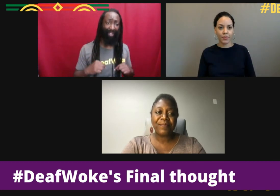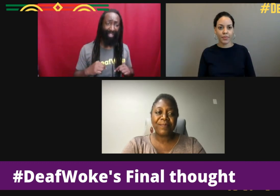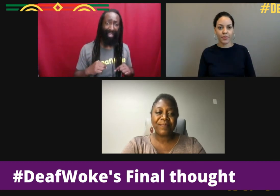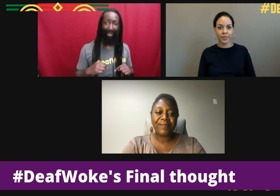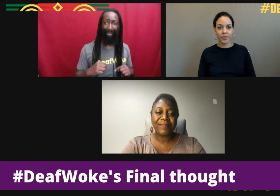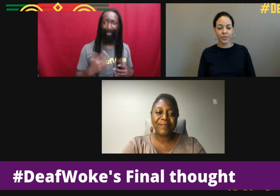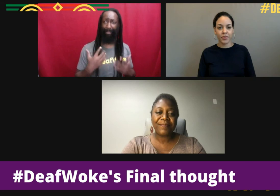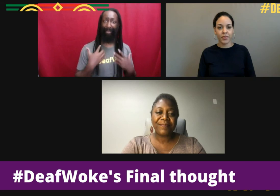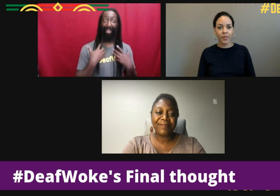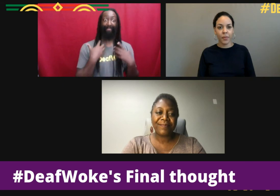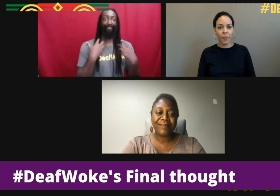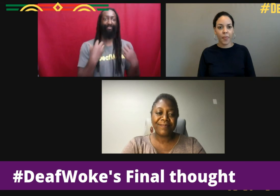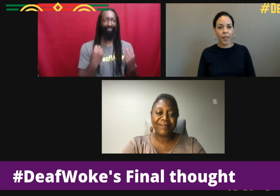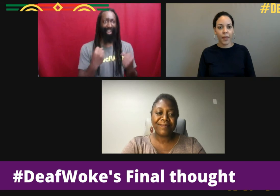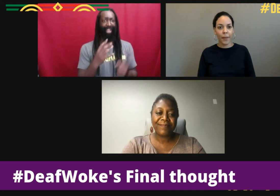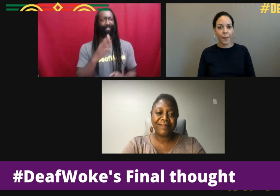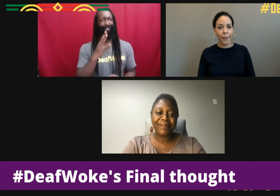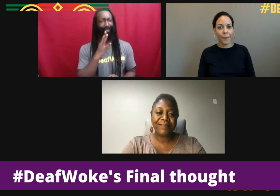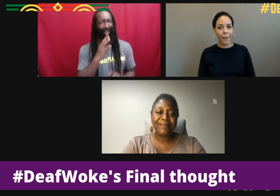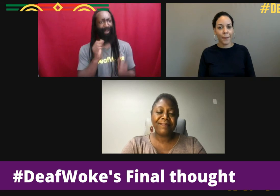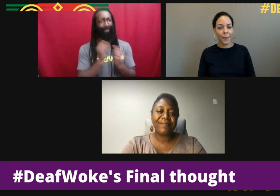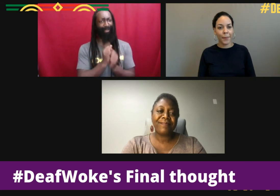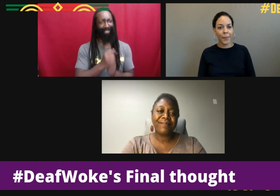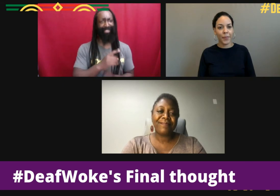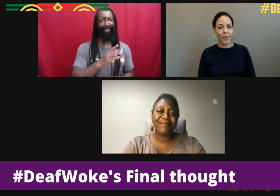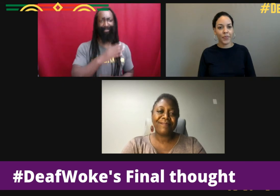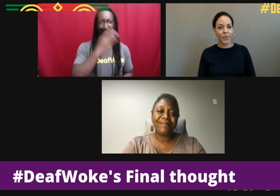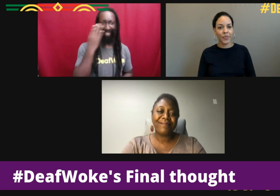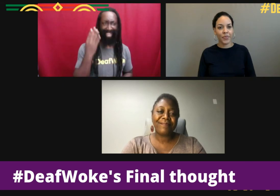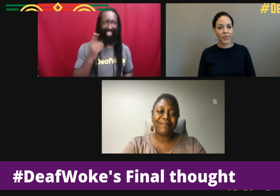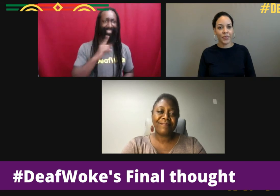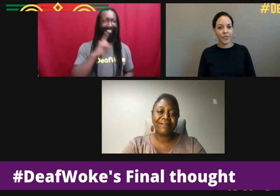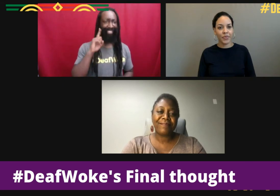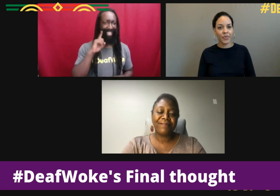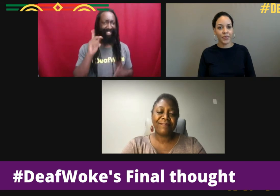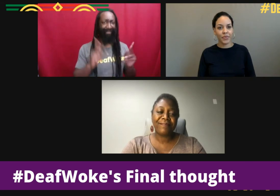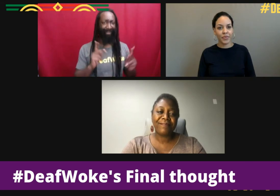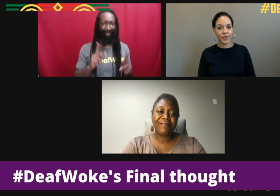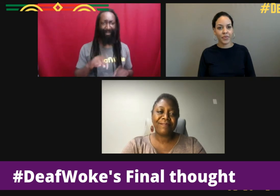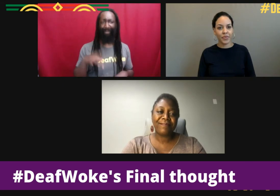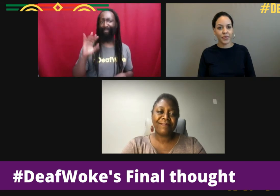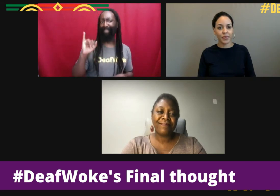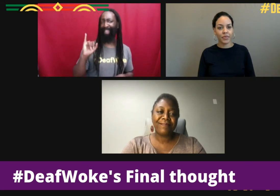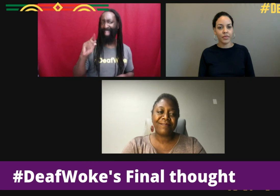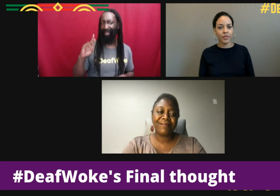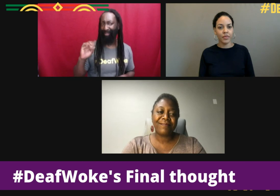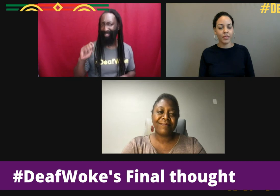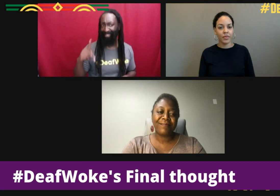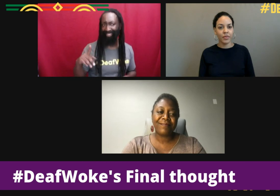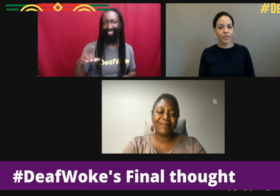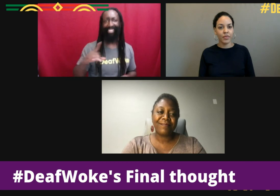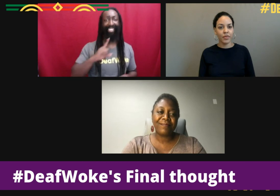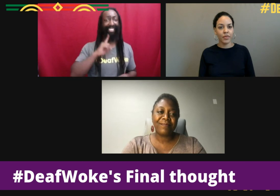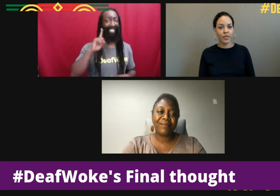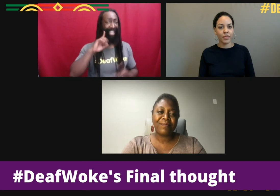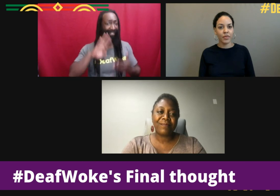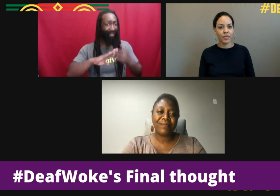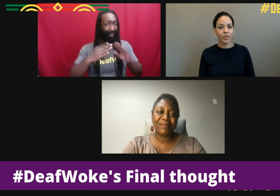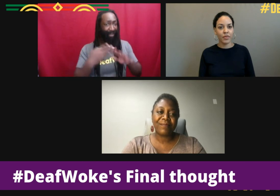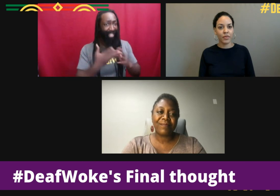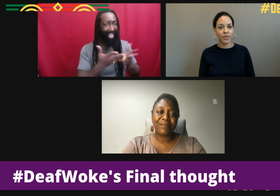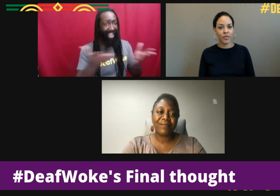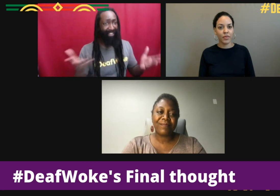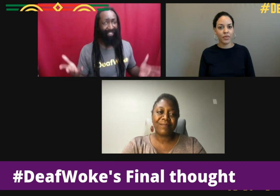Thank you so much. You know, being brave and talking to our